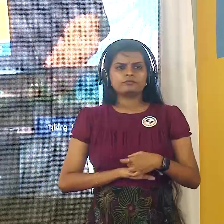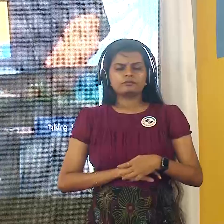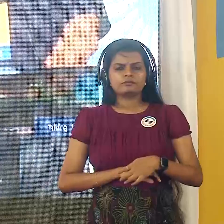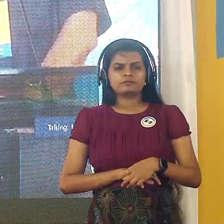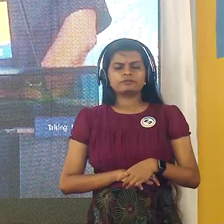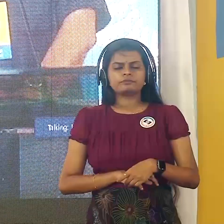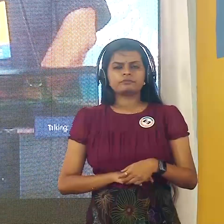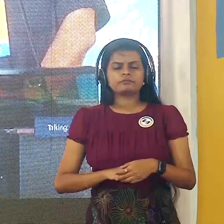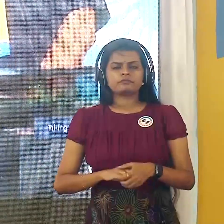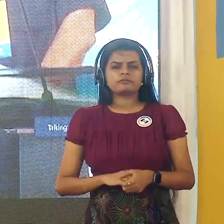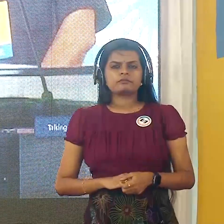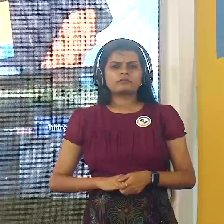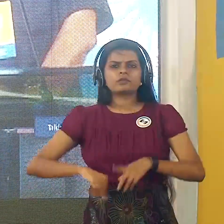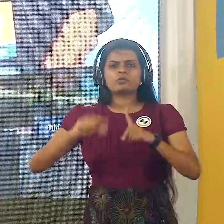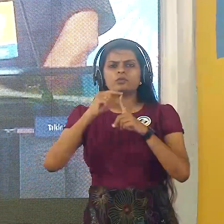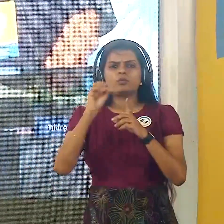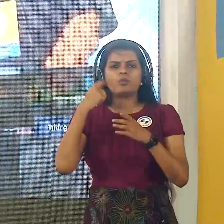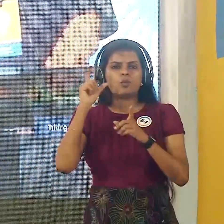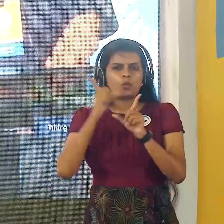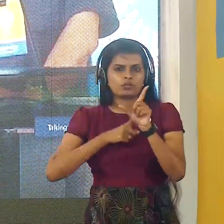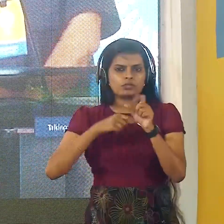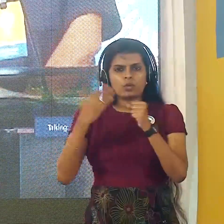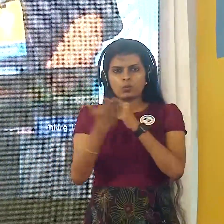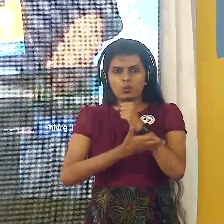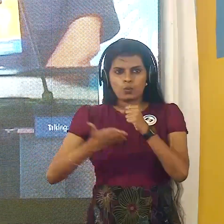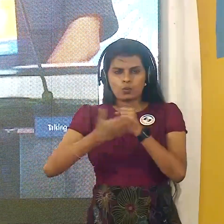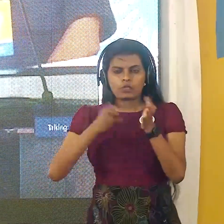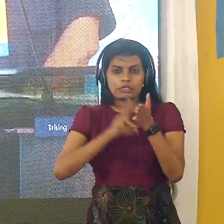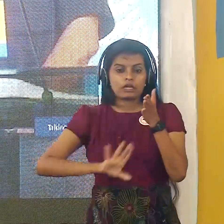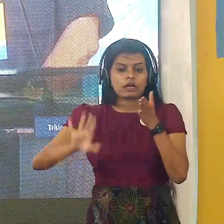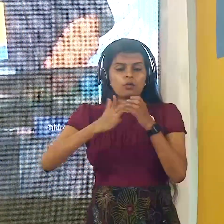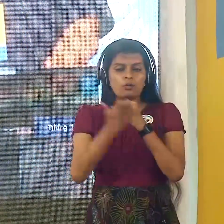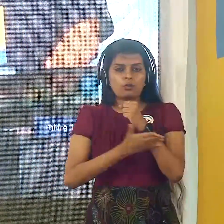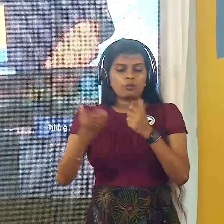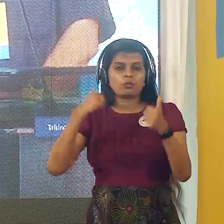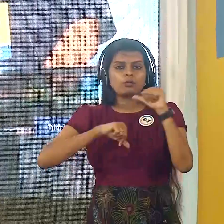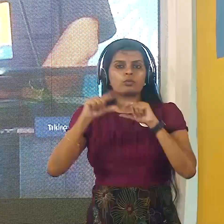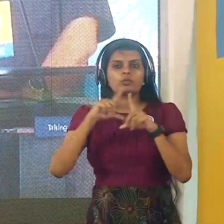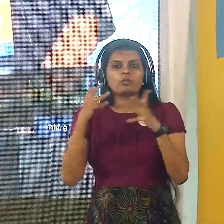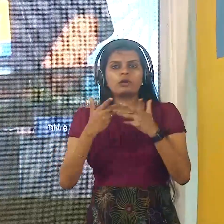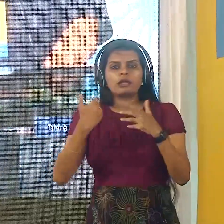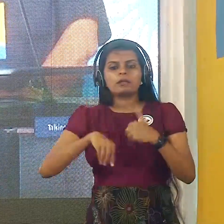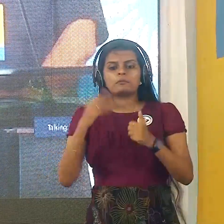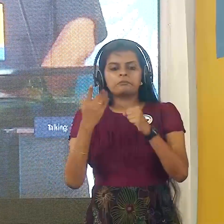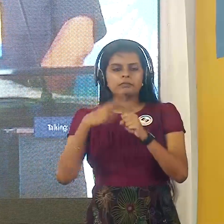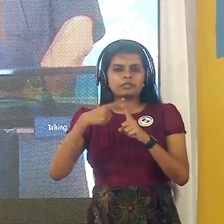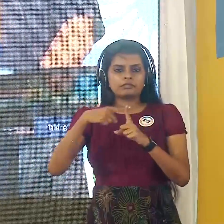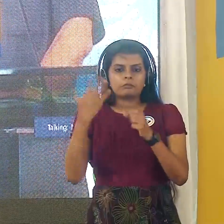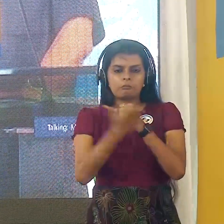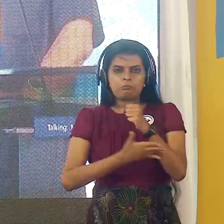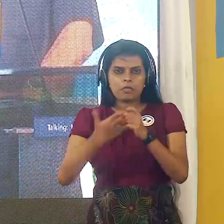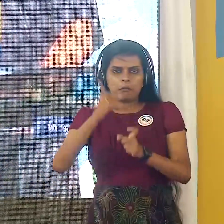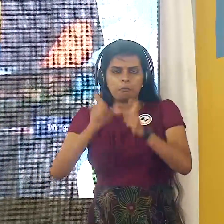at all. That is a policy of organic farming that will increase productivity and farmers' profitability while